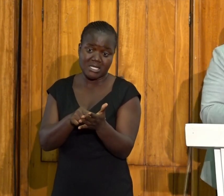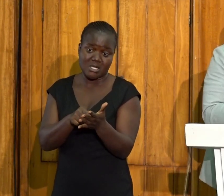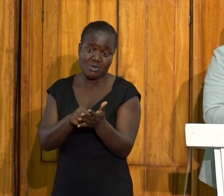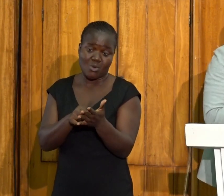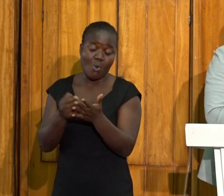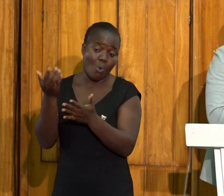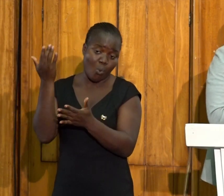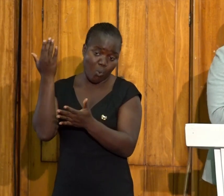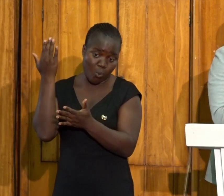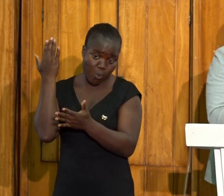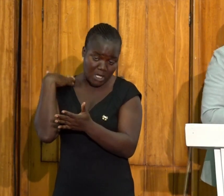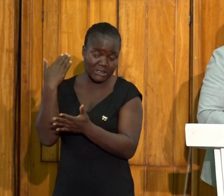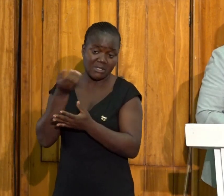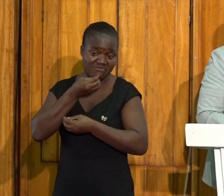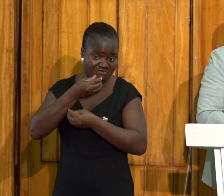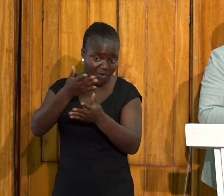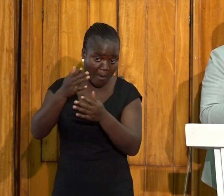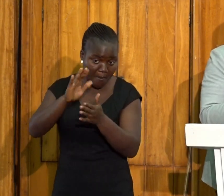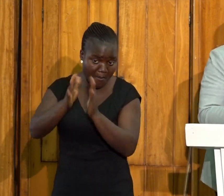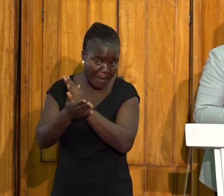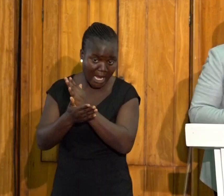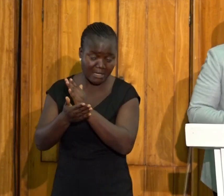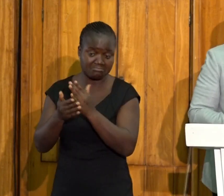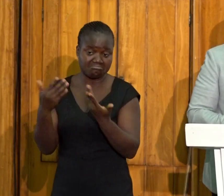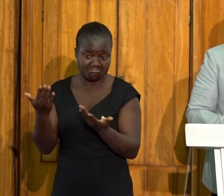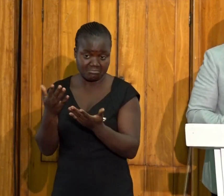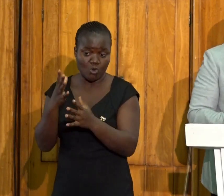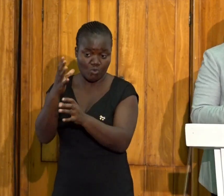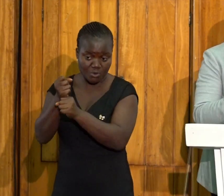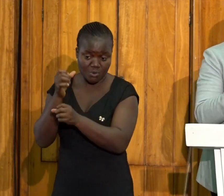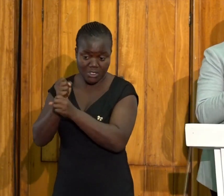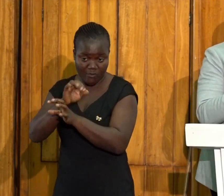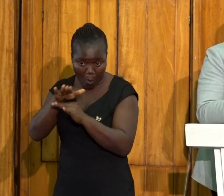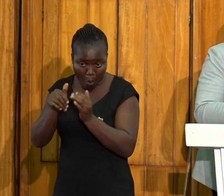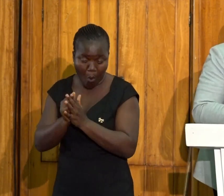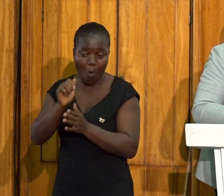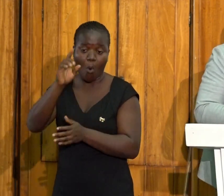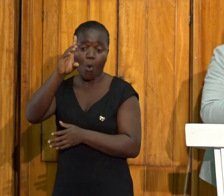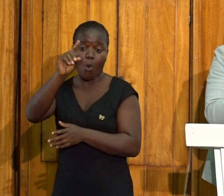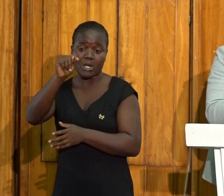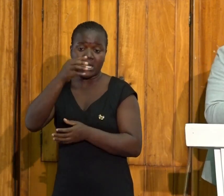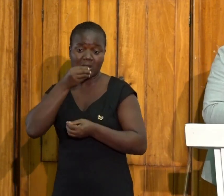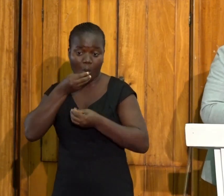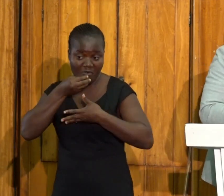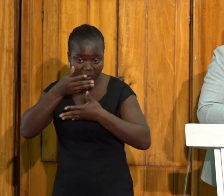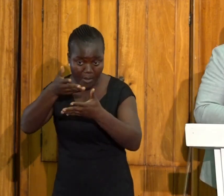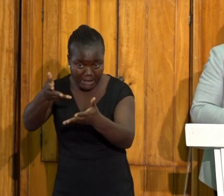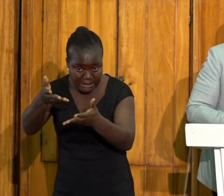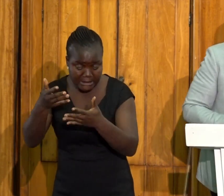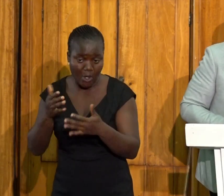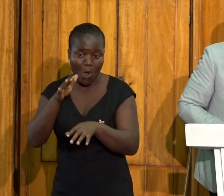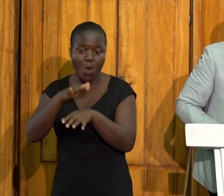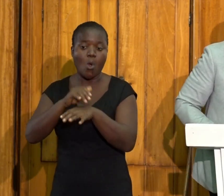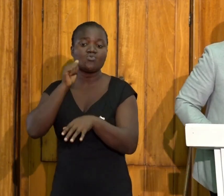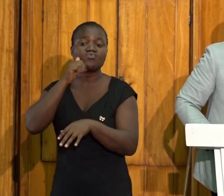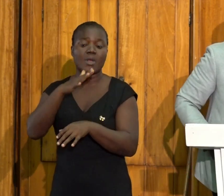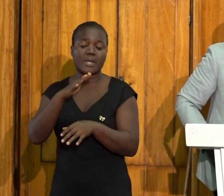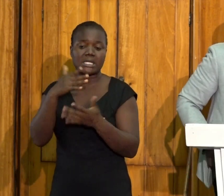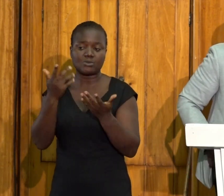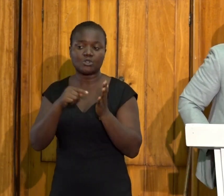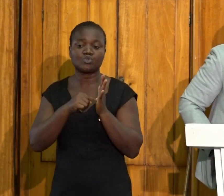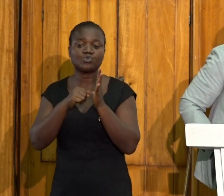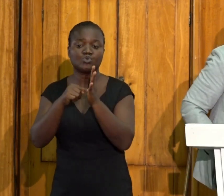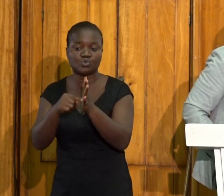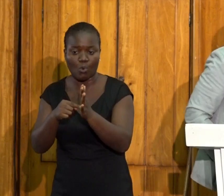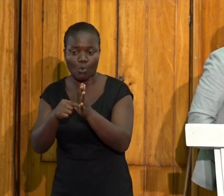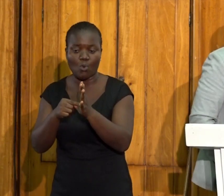and allowed us to get data on PK or even outcomes, or initial outcomes of women exposed to lenacapavir